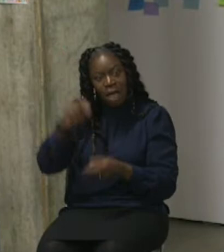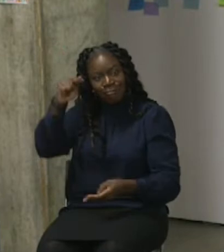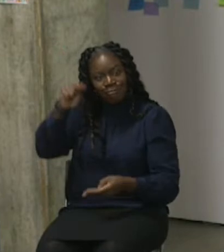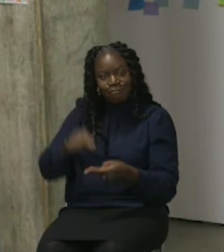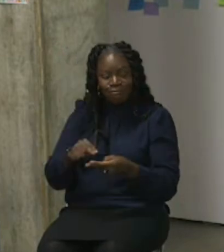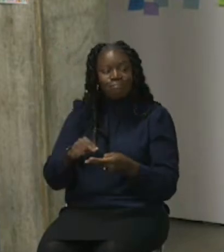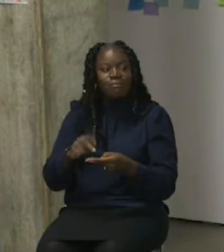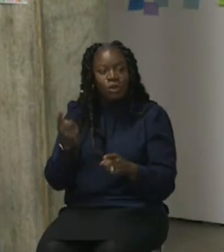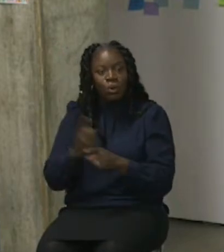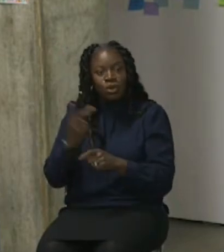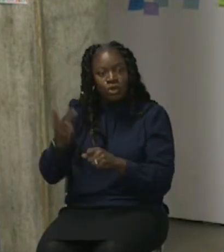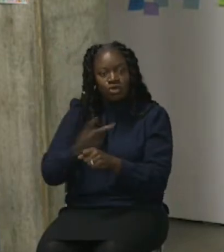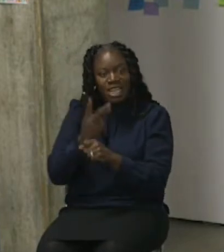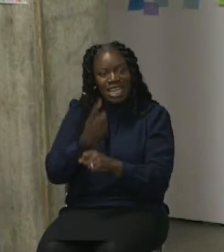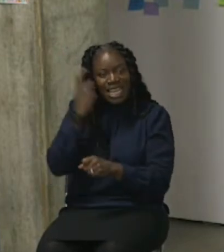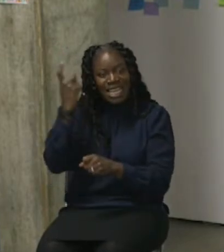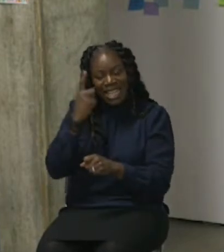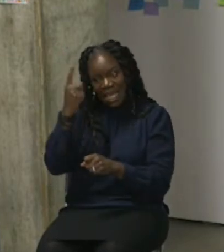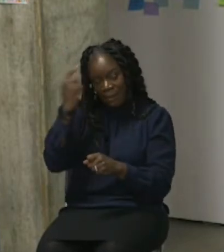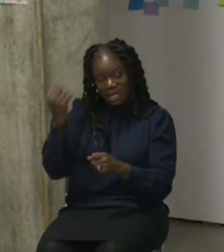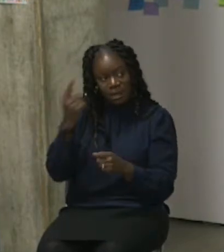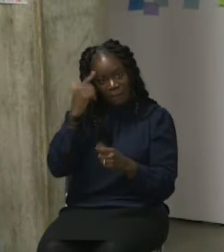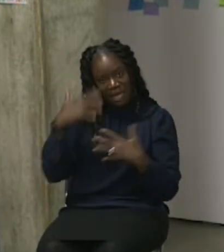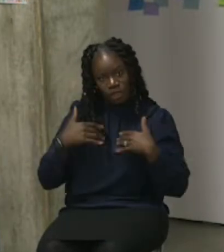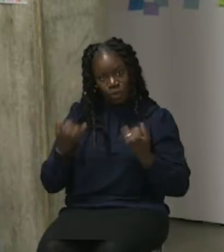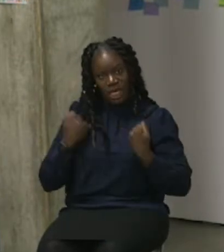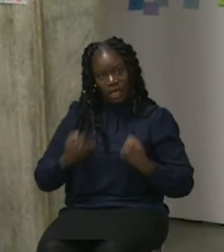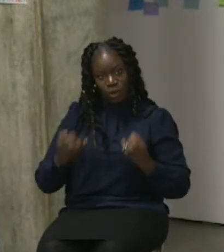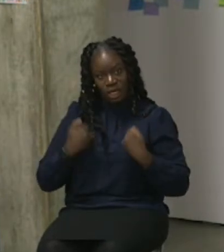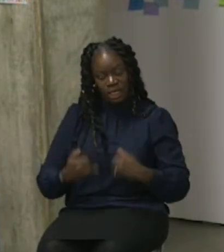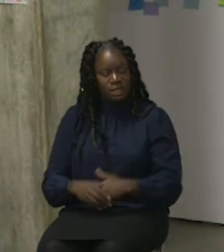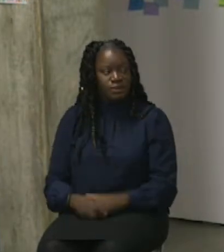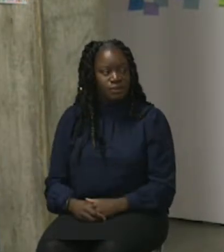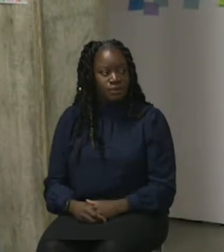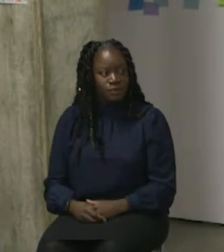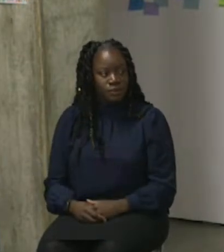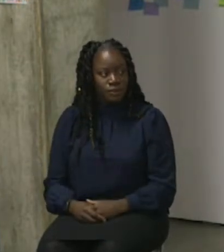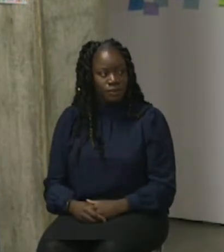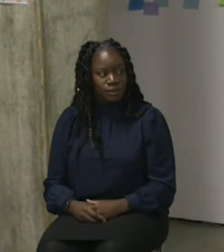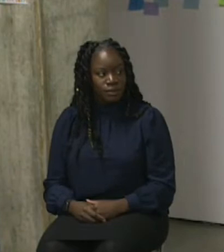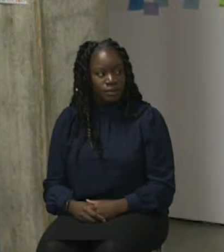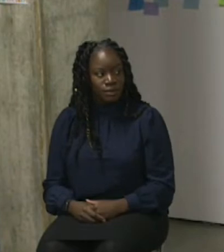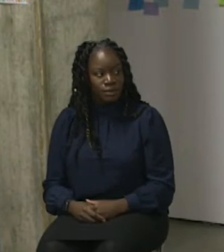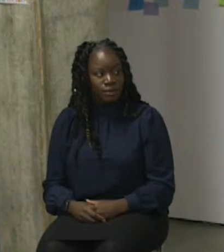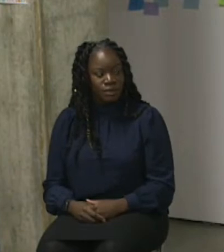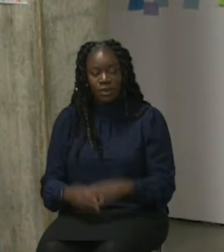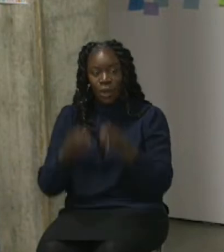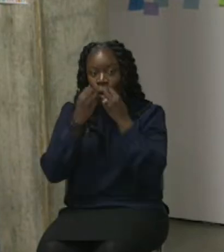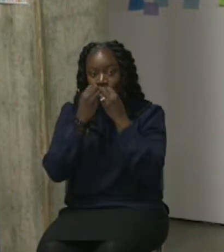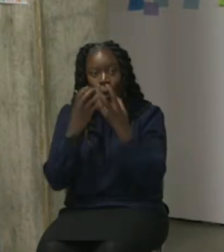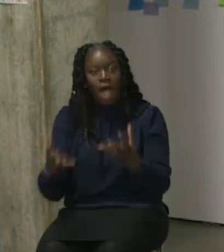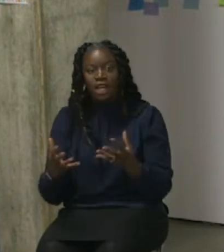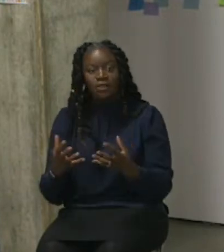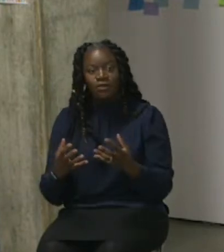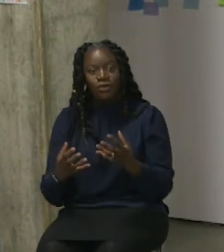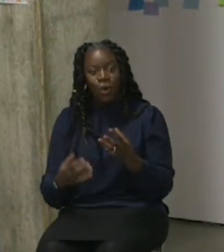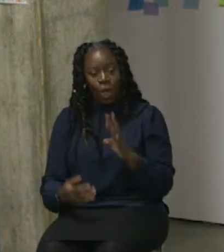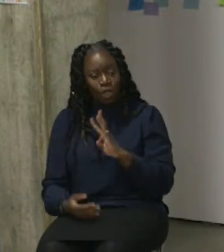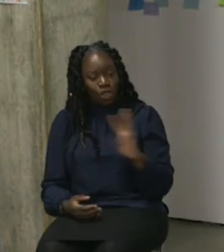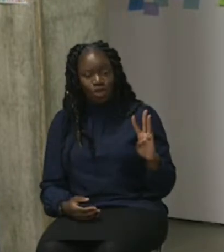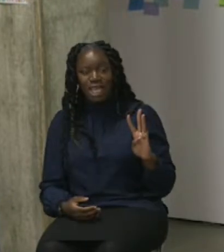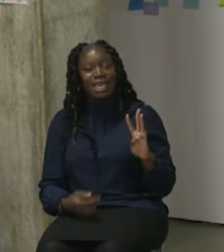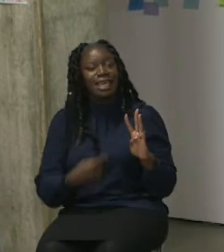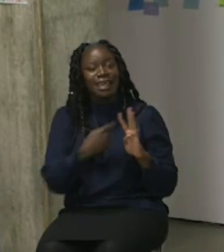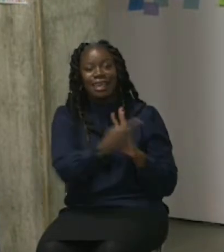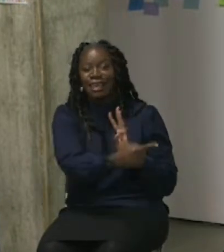Mental Illness, and with us at Healing Justice. So it's so wonderful to have you three here